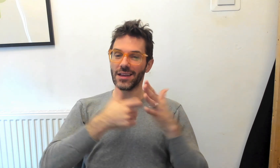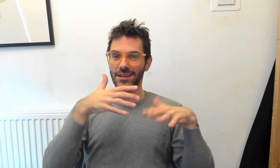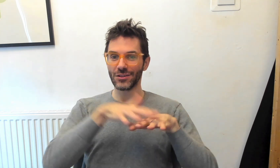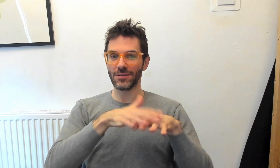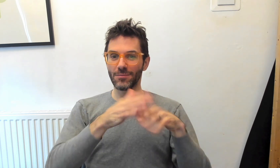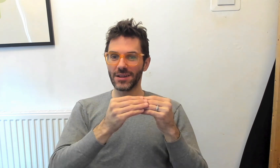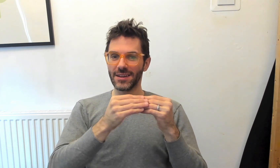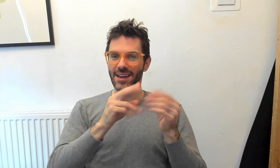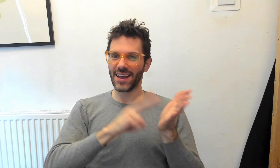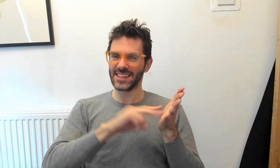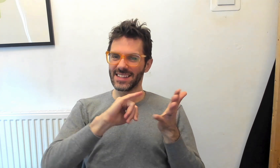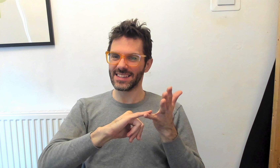integrated with VS Code